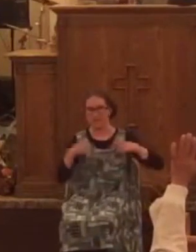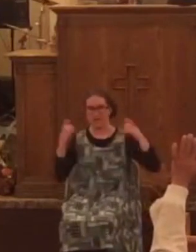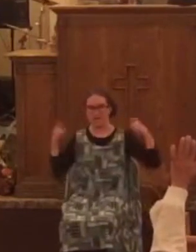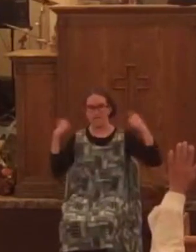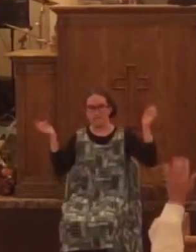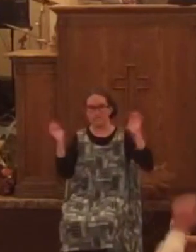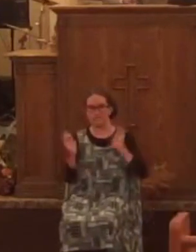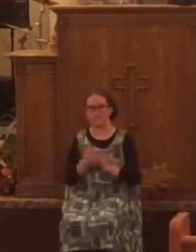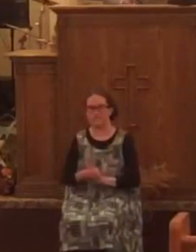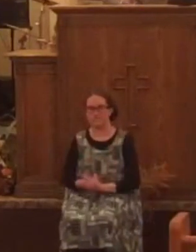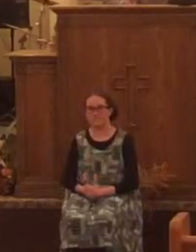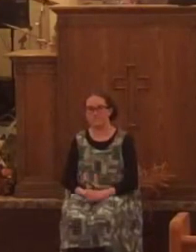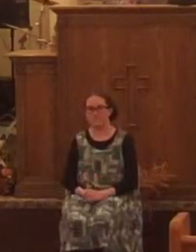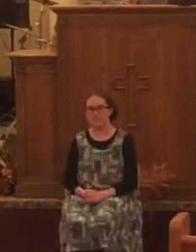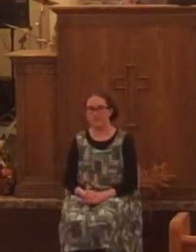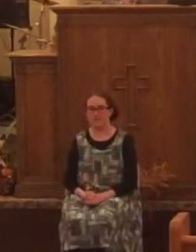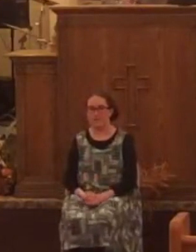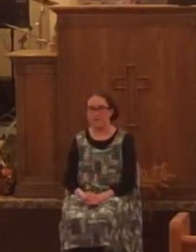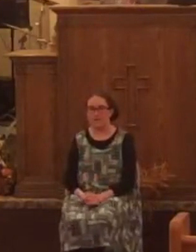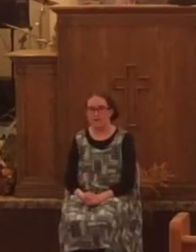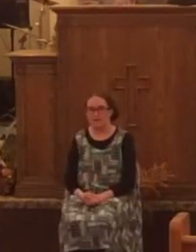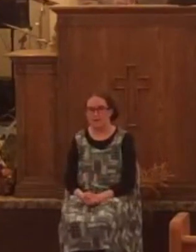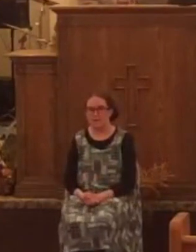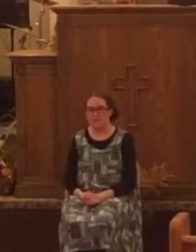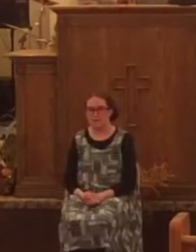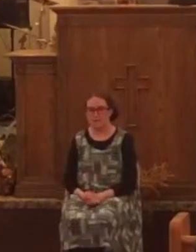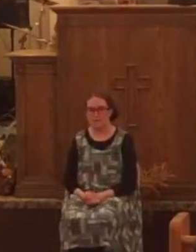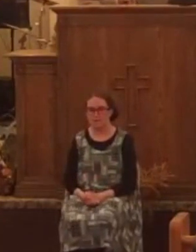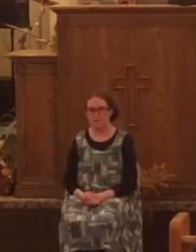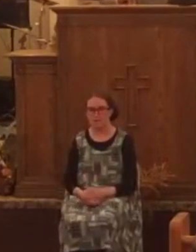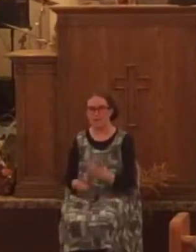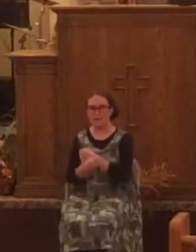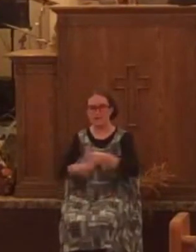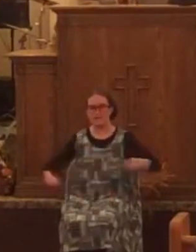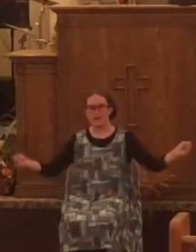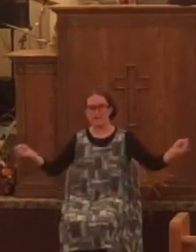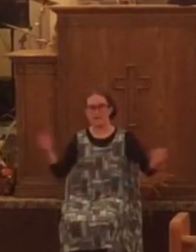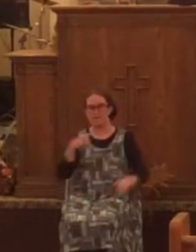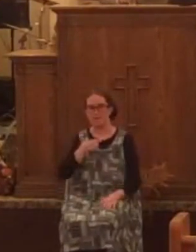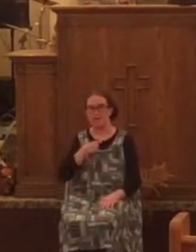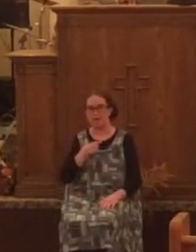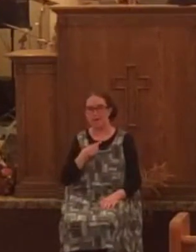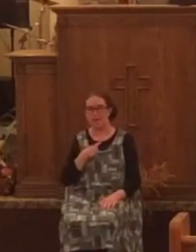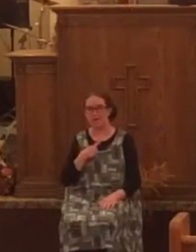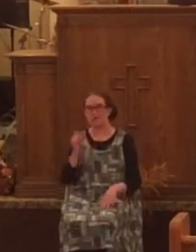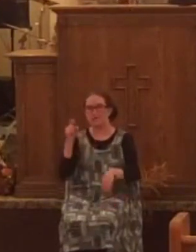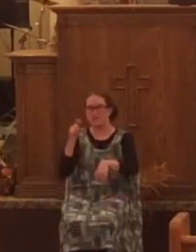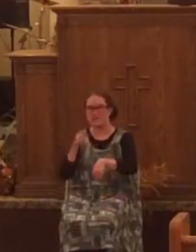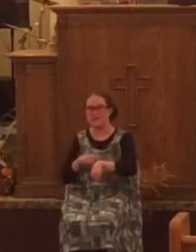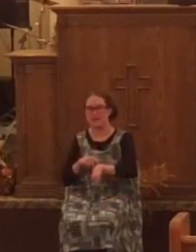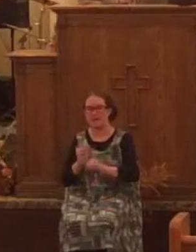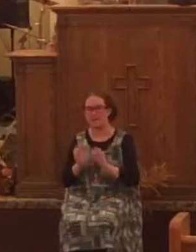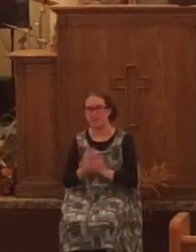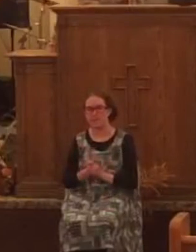Hallelujah. Thank you, Jesus. He saved me just in time.